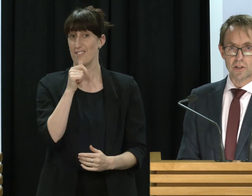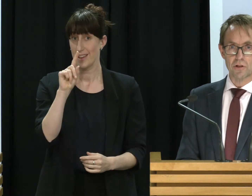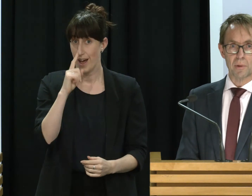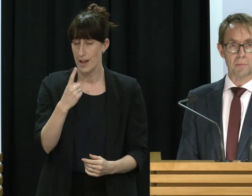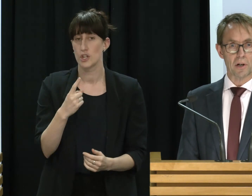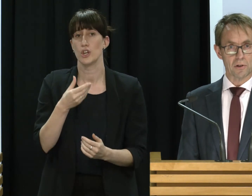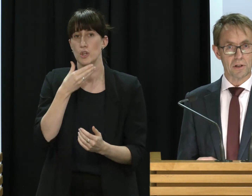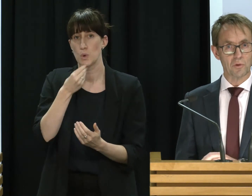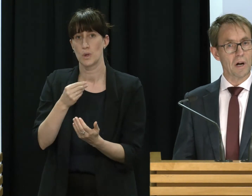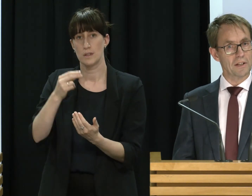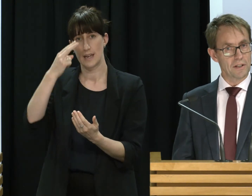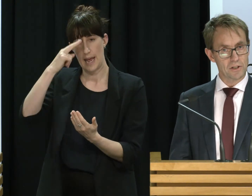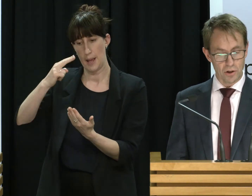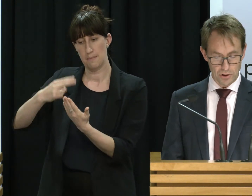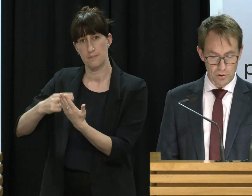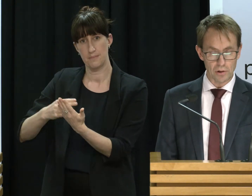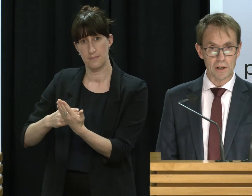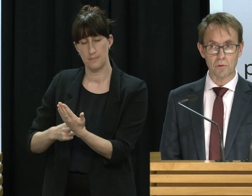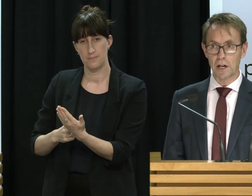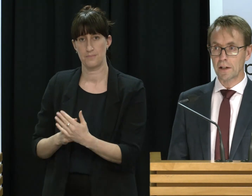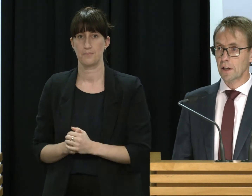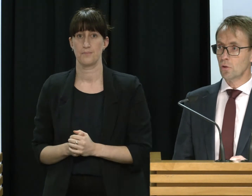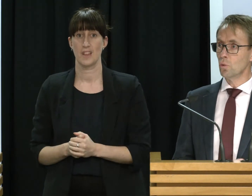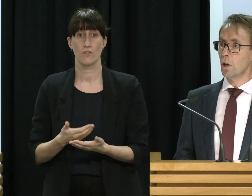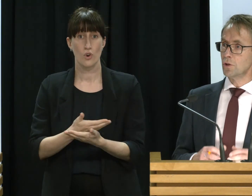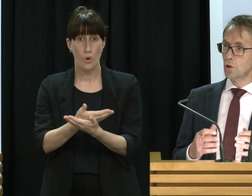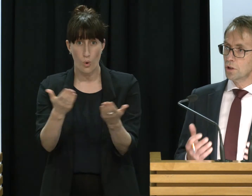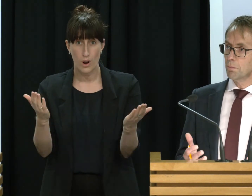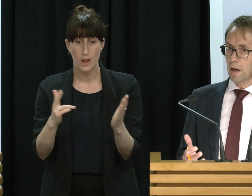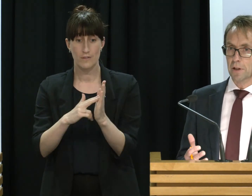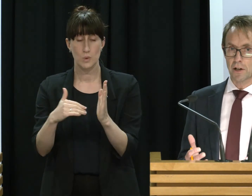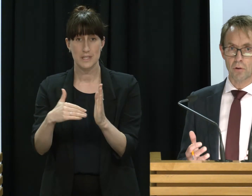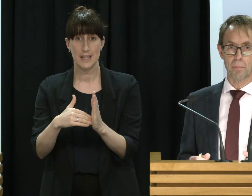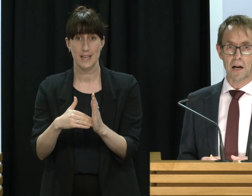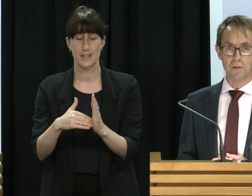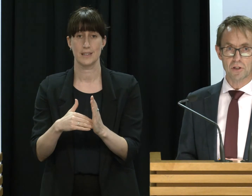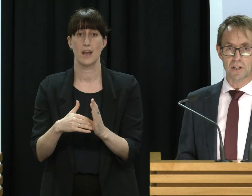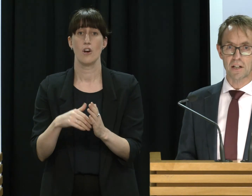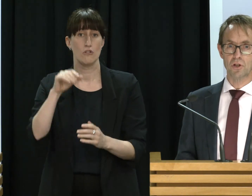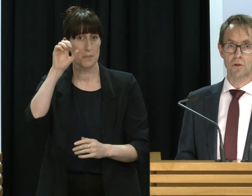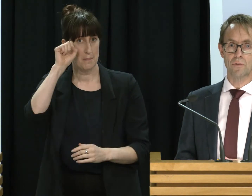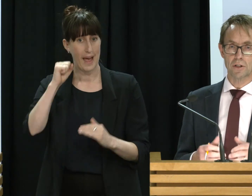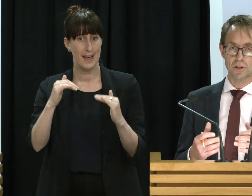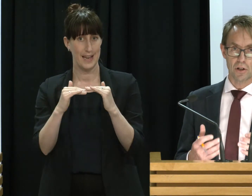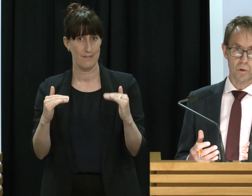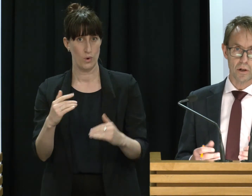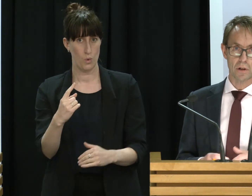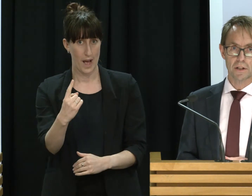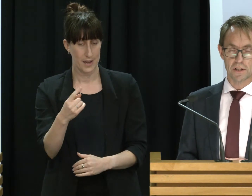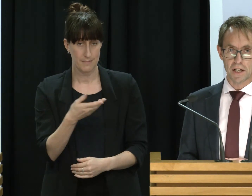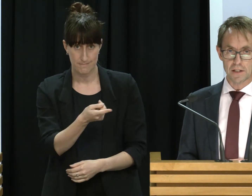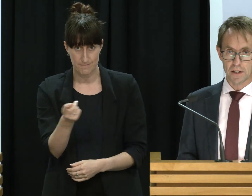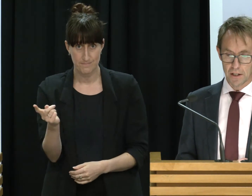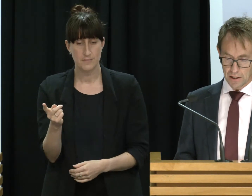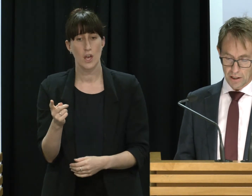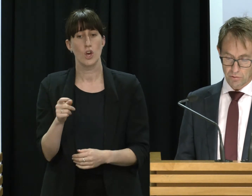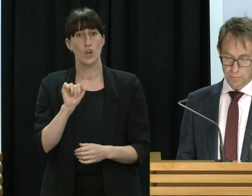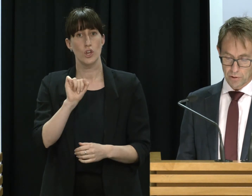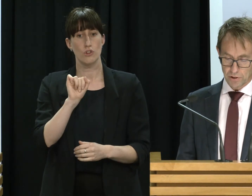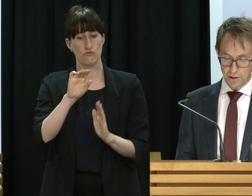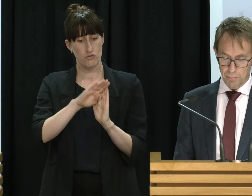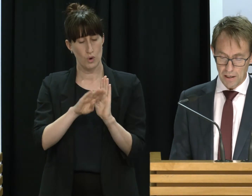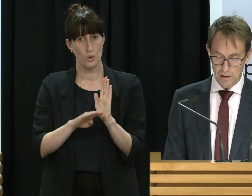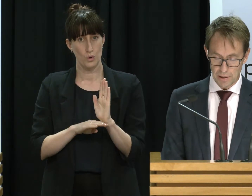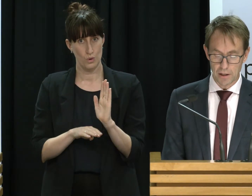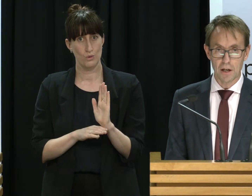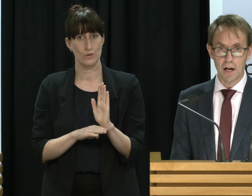Wellington region, remember Alert Level 1 is not Alert Level none, and all those good public health behaviours that have served us so well to date in our